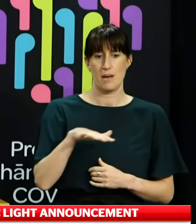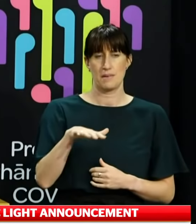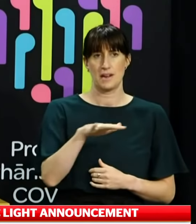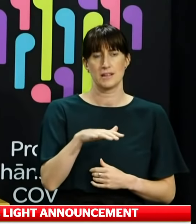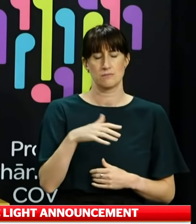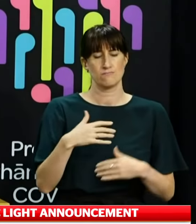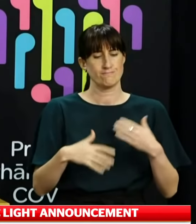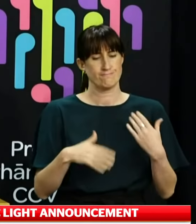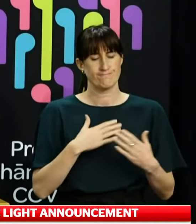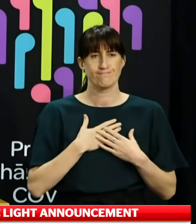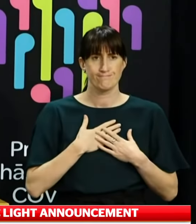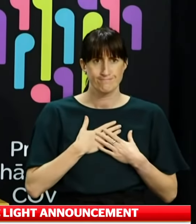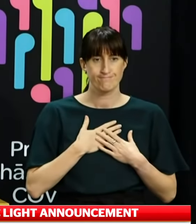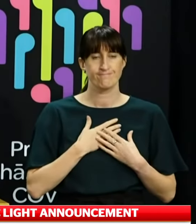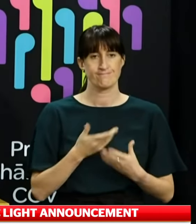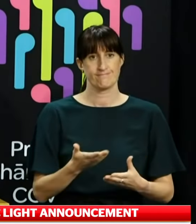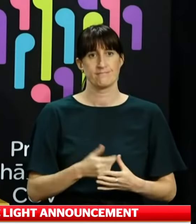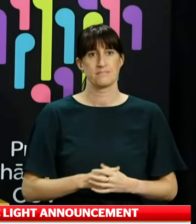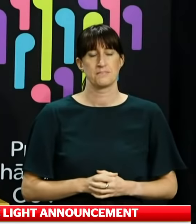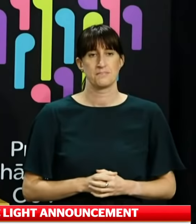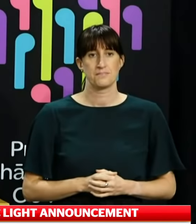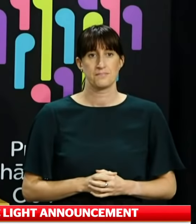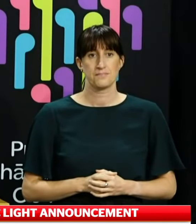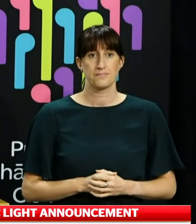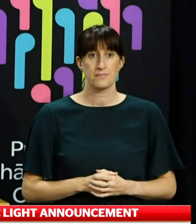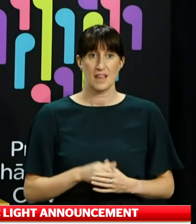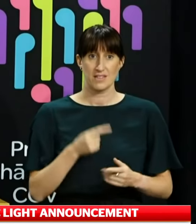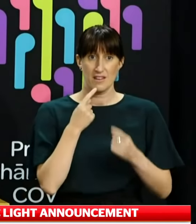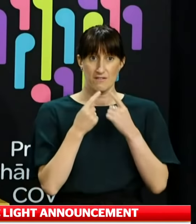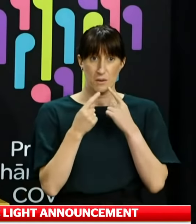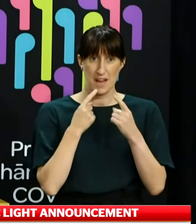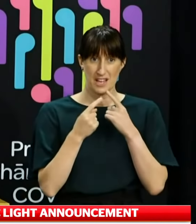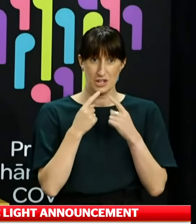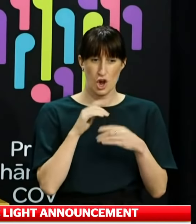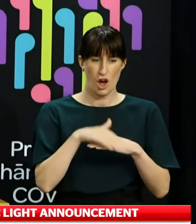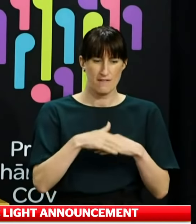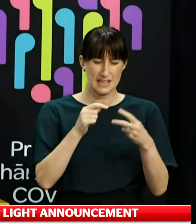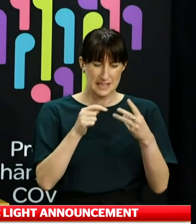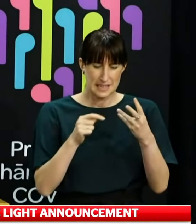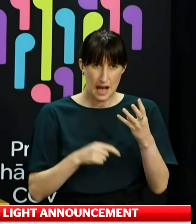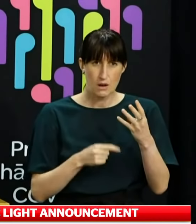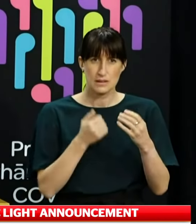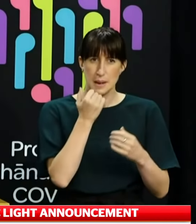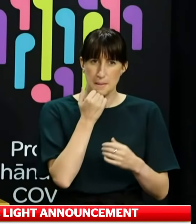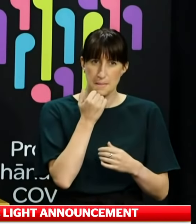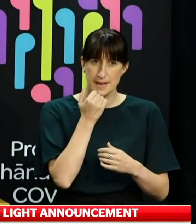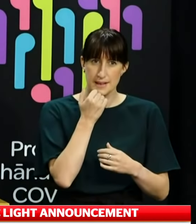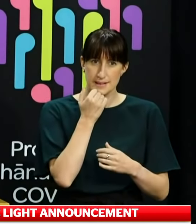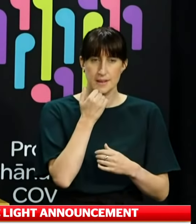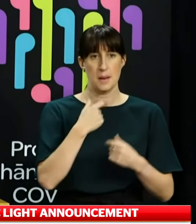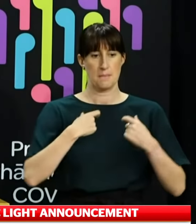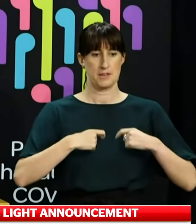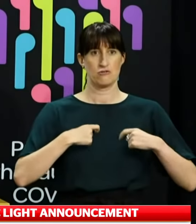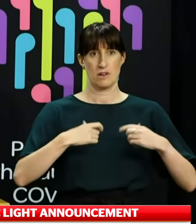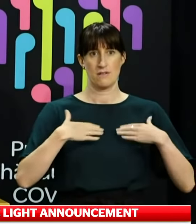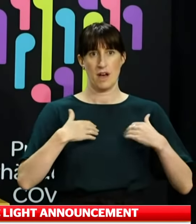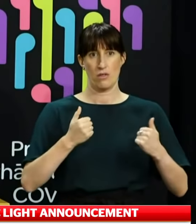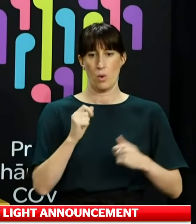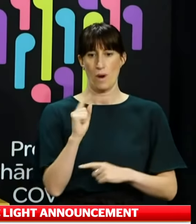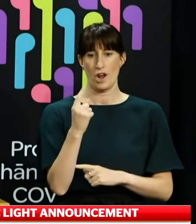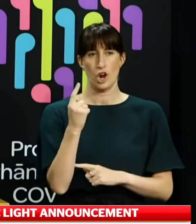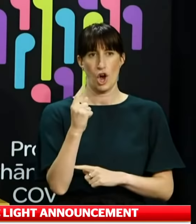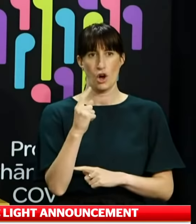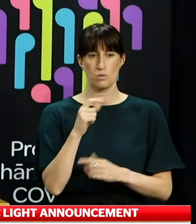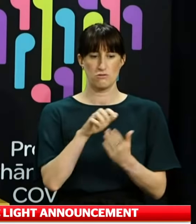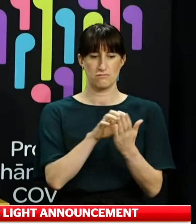from those losses. As always, further details on those case numbers will be provided in the 1 p.m. written update from the Ministry